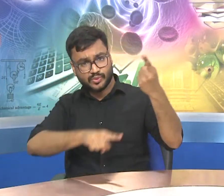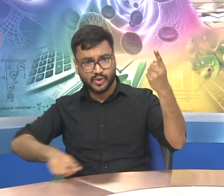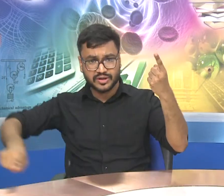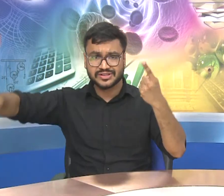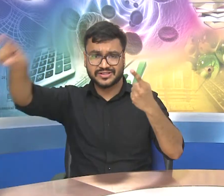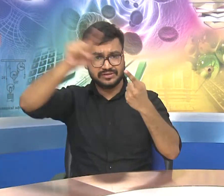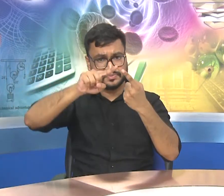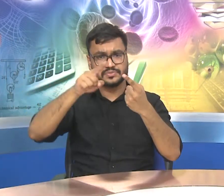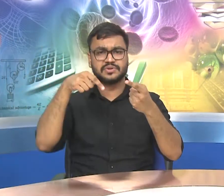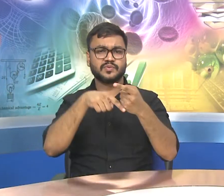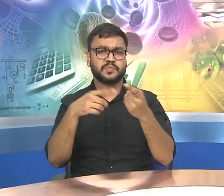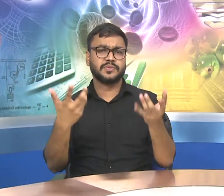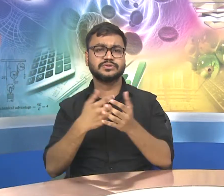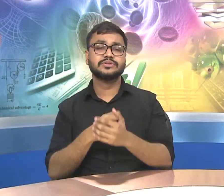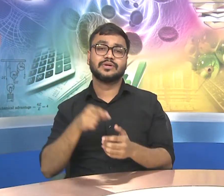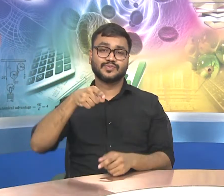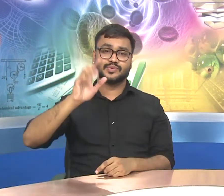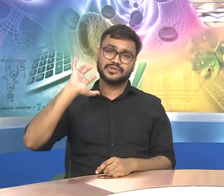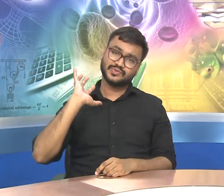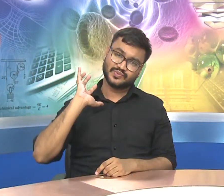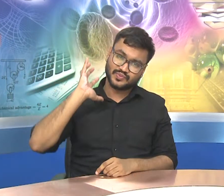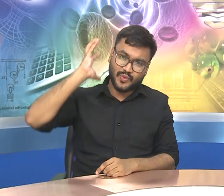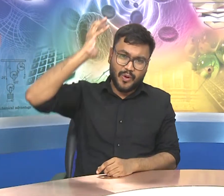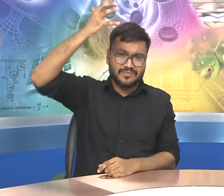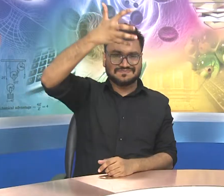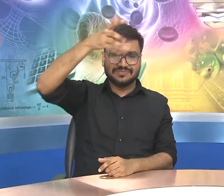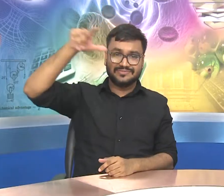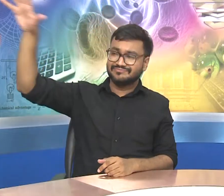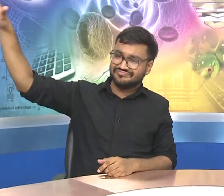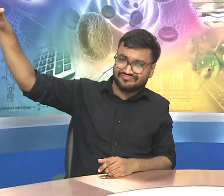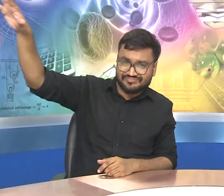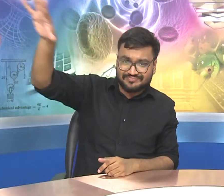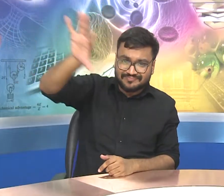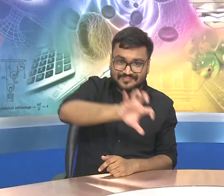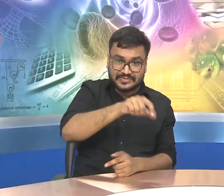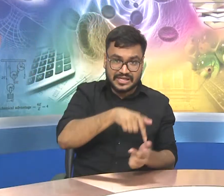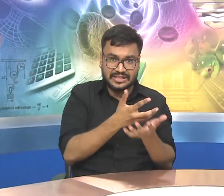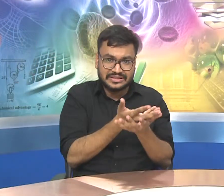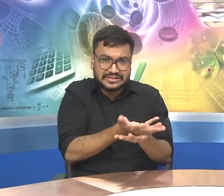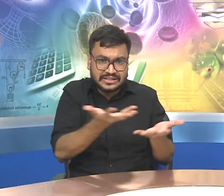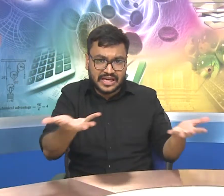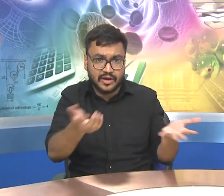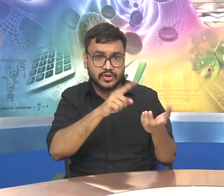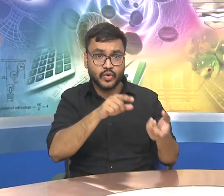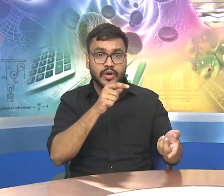Energy flow in a chain. The sun is the main source of energy.